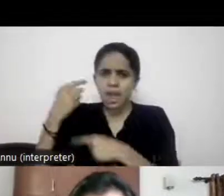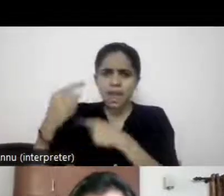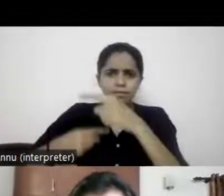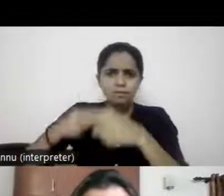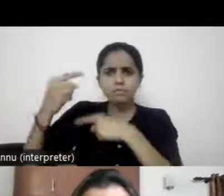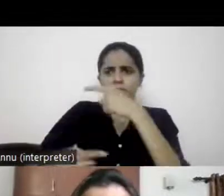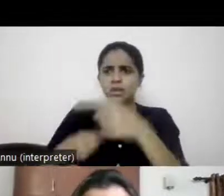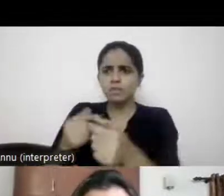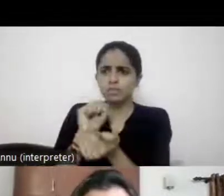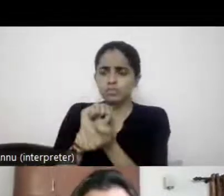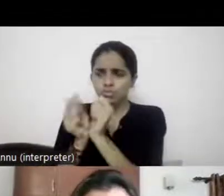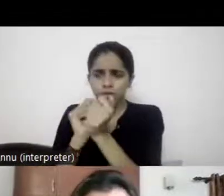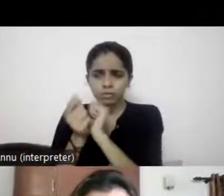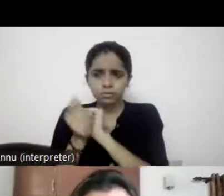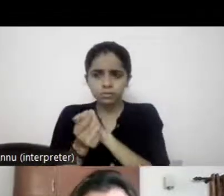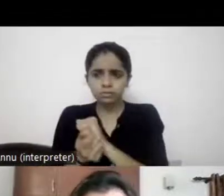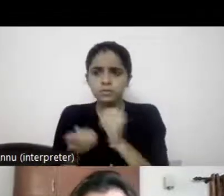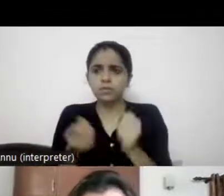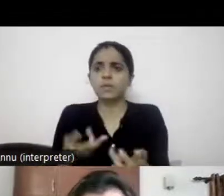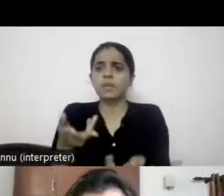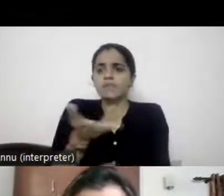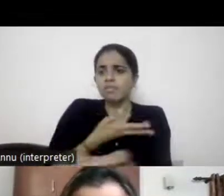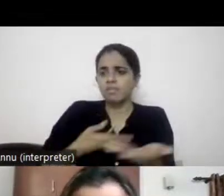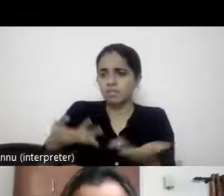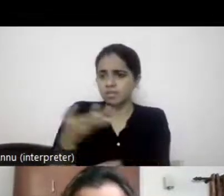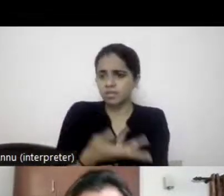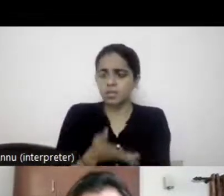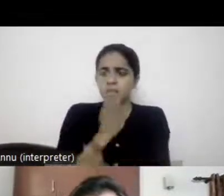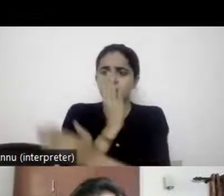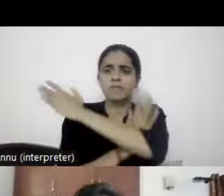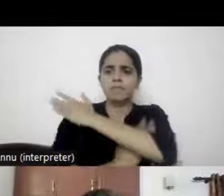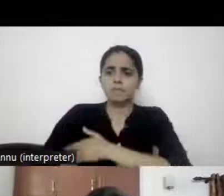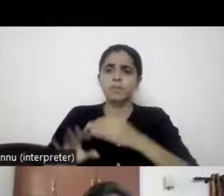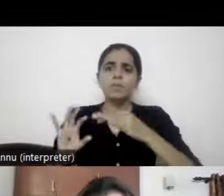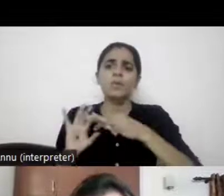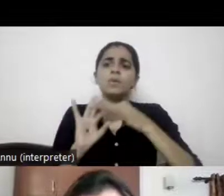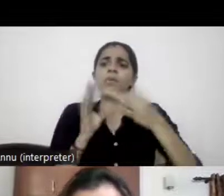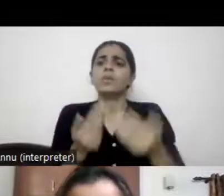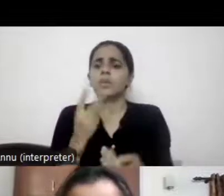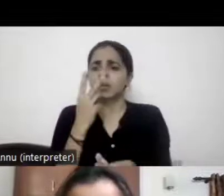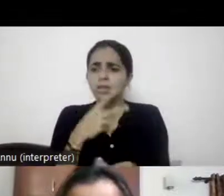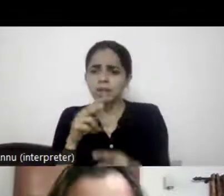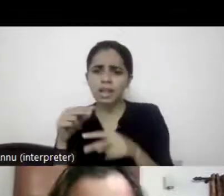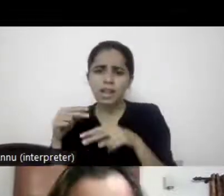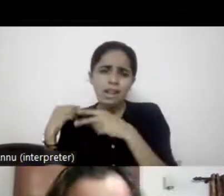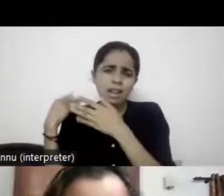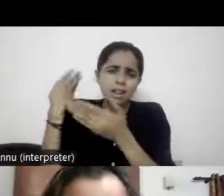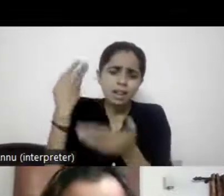technique. So when we are talking about disability, we also need to look at these very